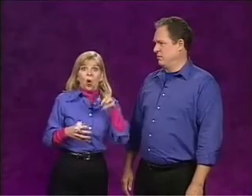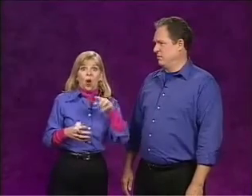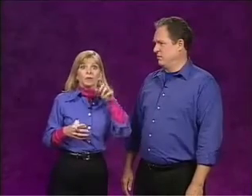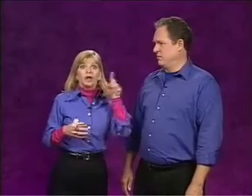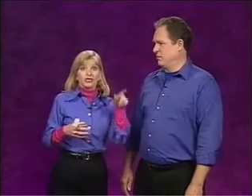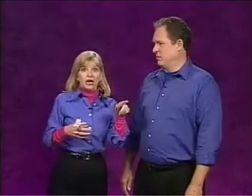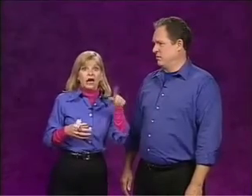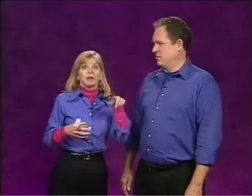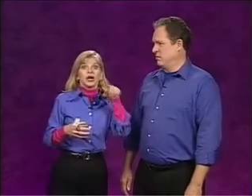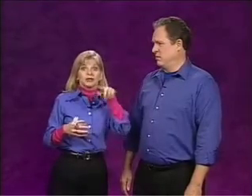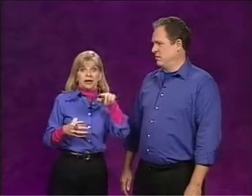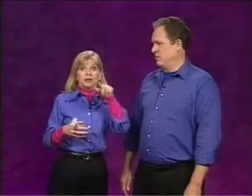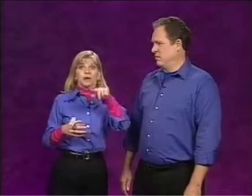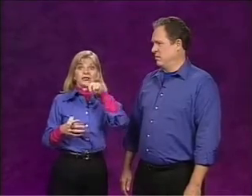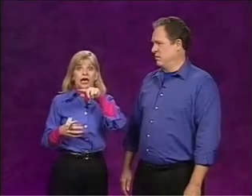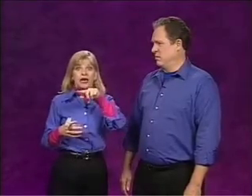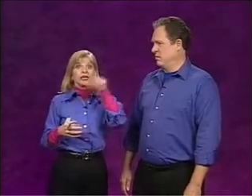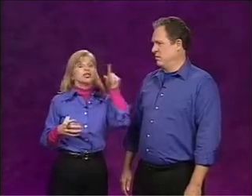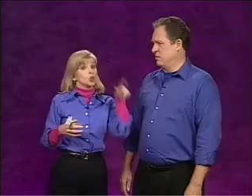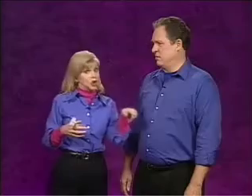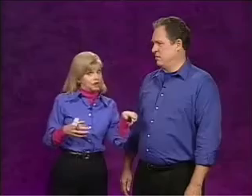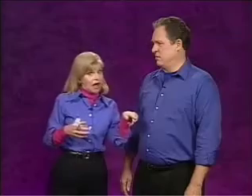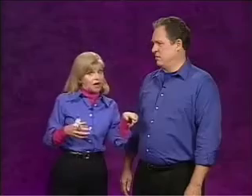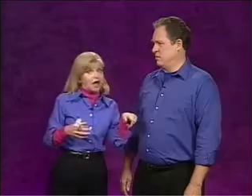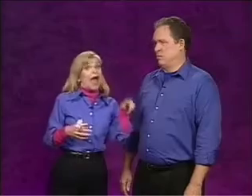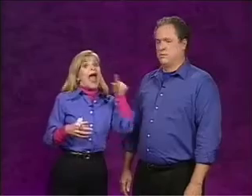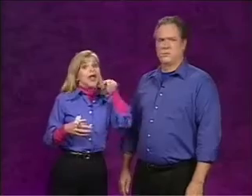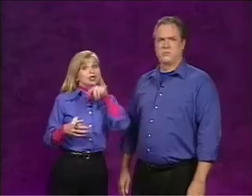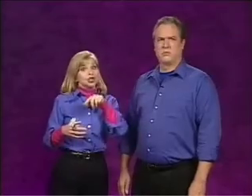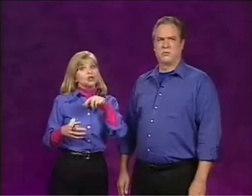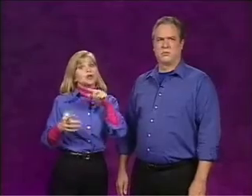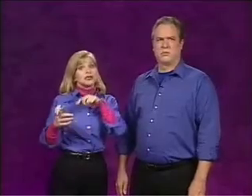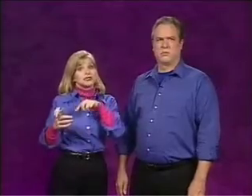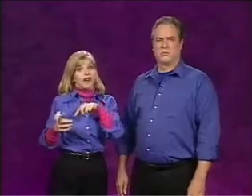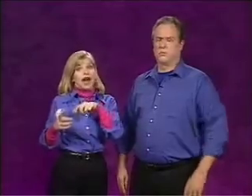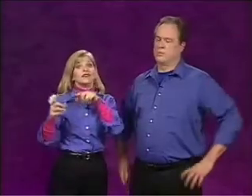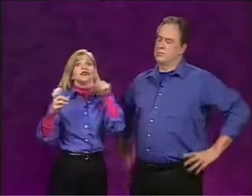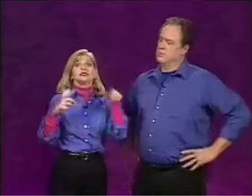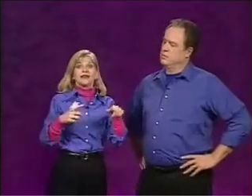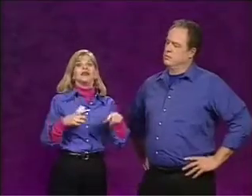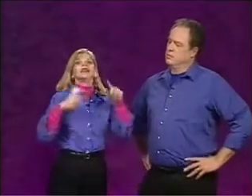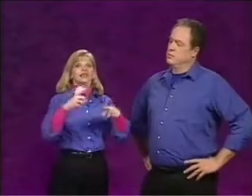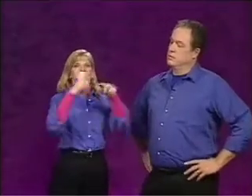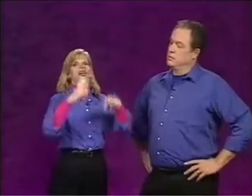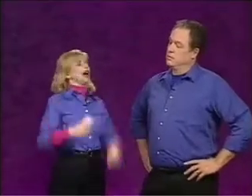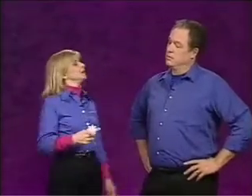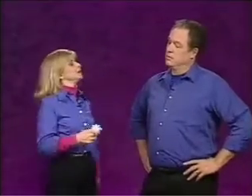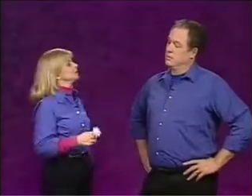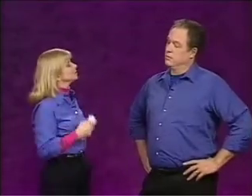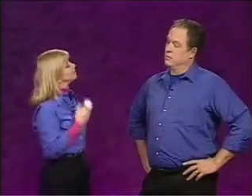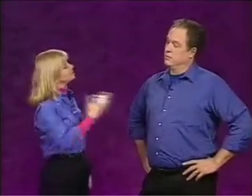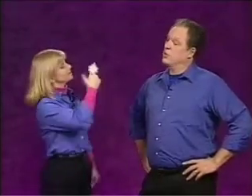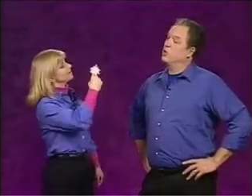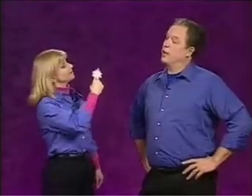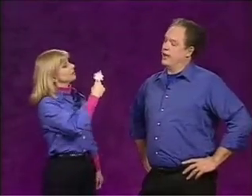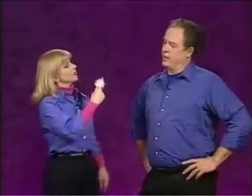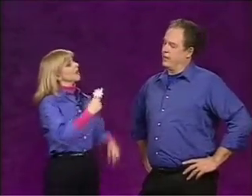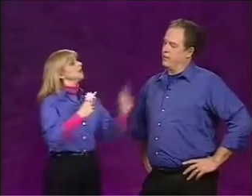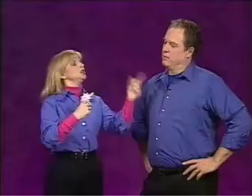1 plus 9 plus 7 plus 8 is 25. And 2 plus 5 is 7, 7 o'clock. Gray. Linda